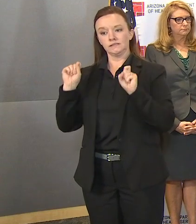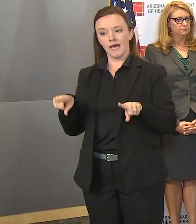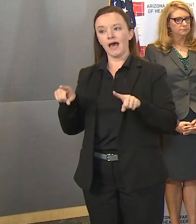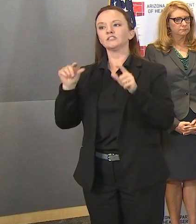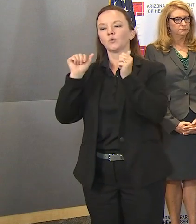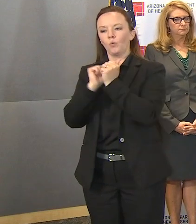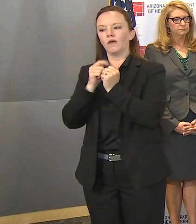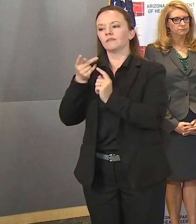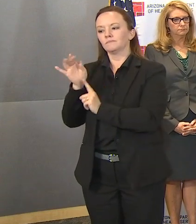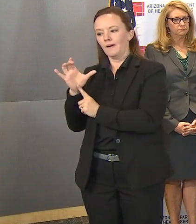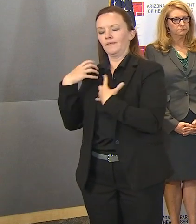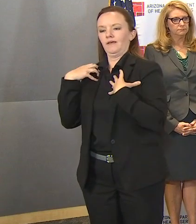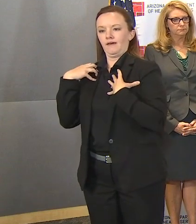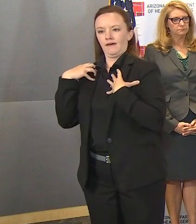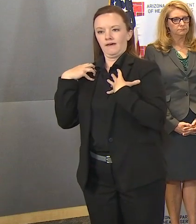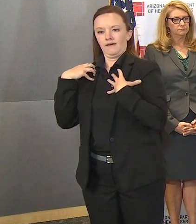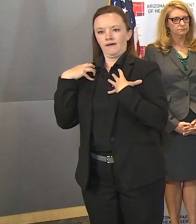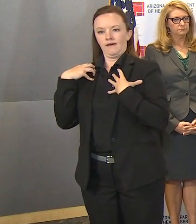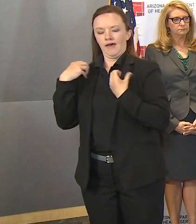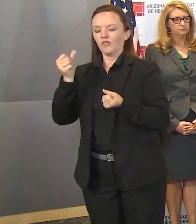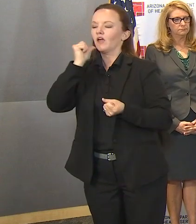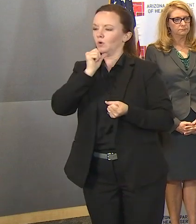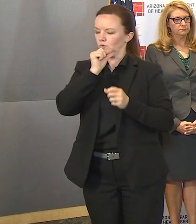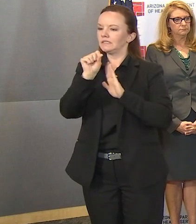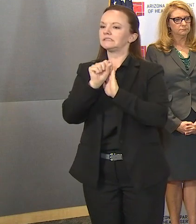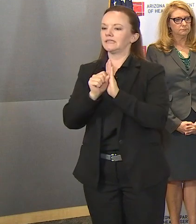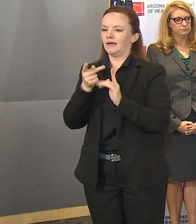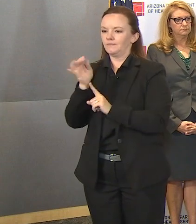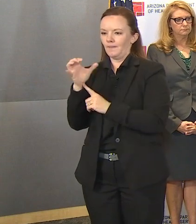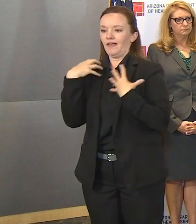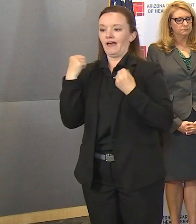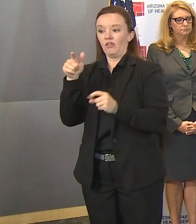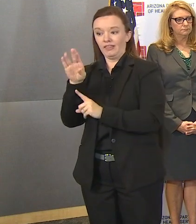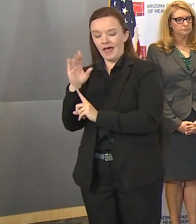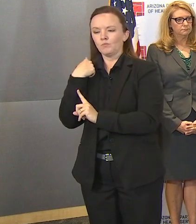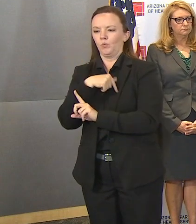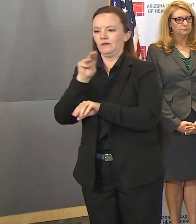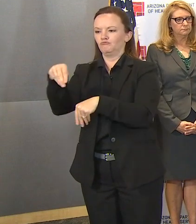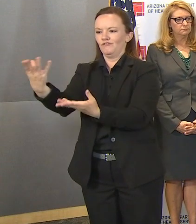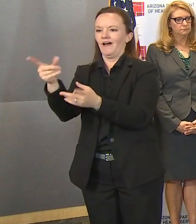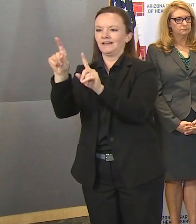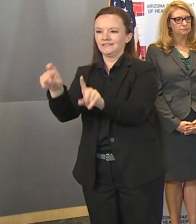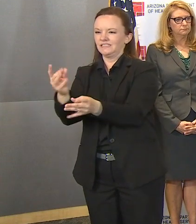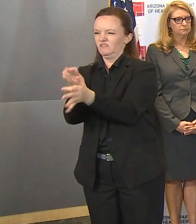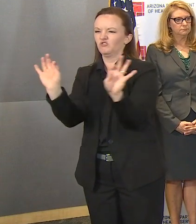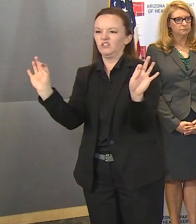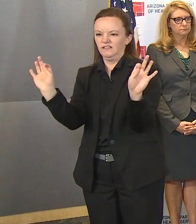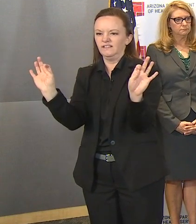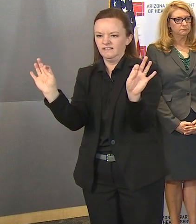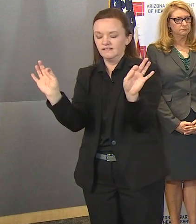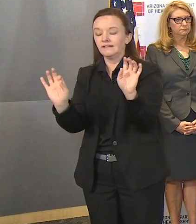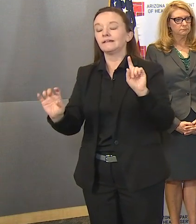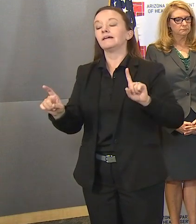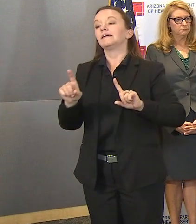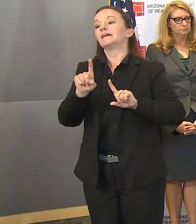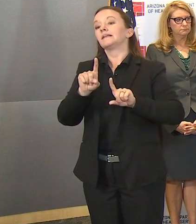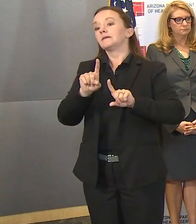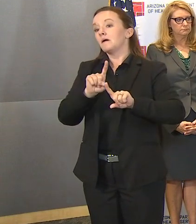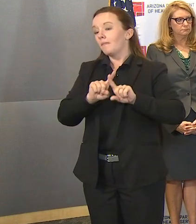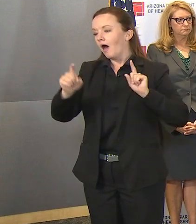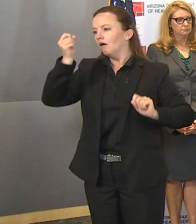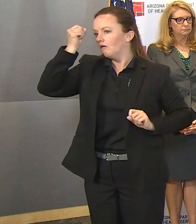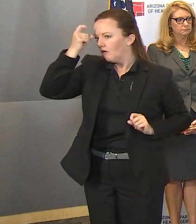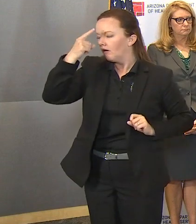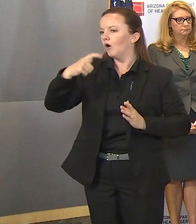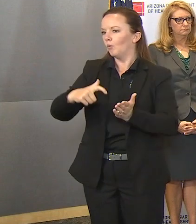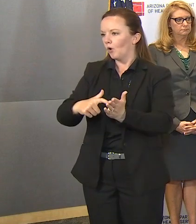with public health, our Arizona State Public Health Laboratory provides that testing for free, but that does require